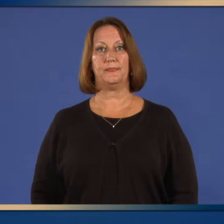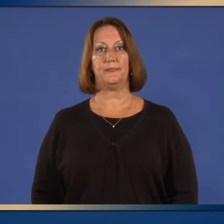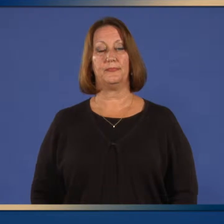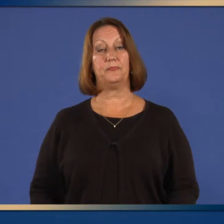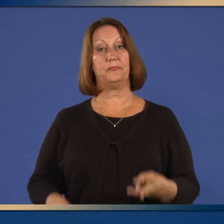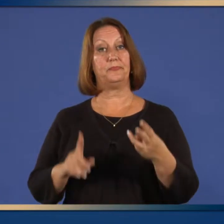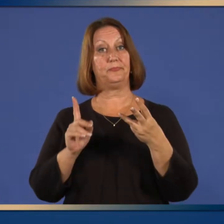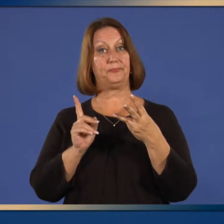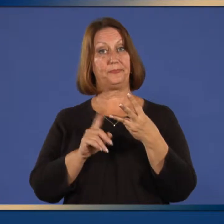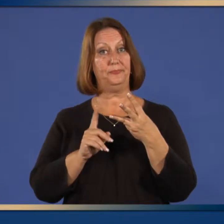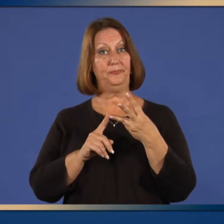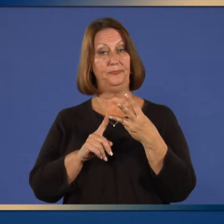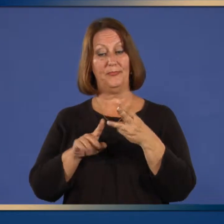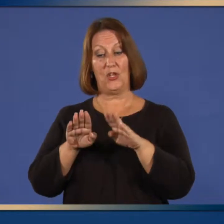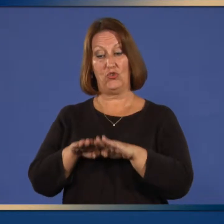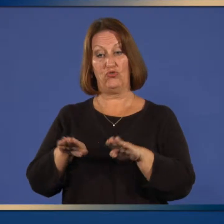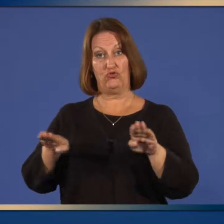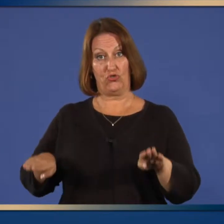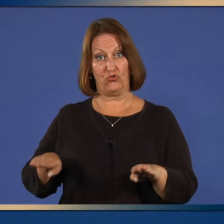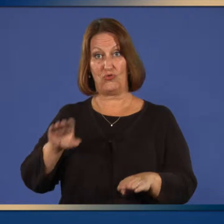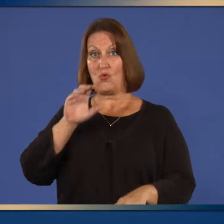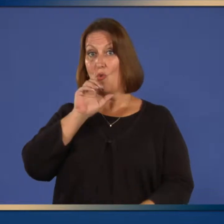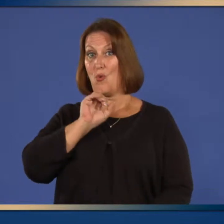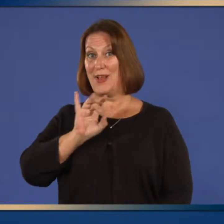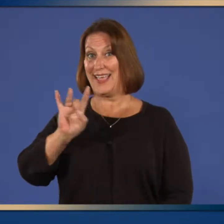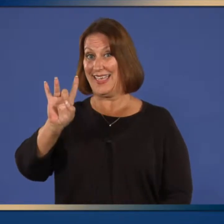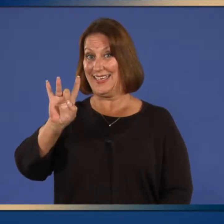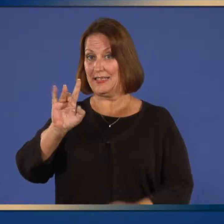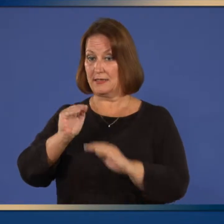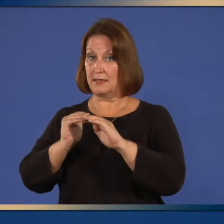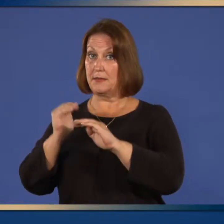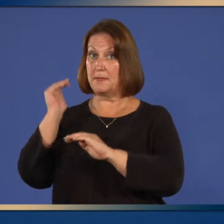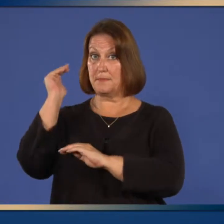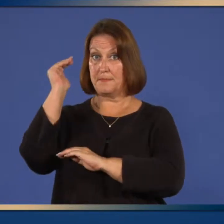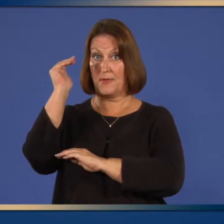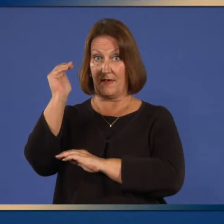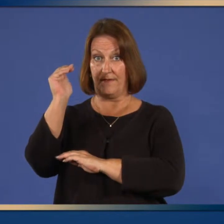and may be considered for children age 8 years and older